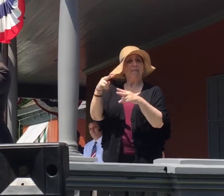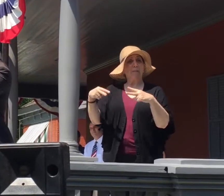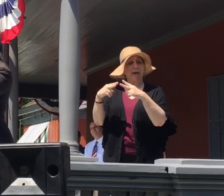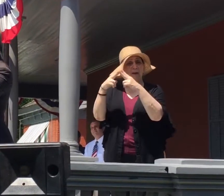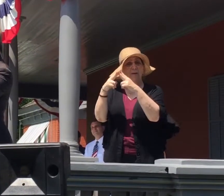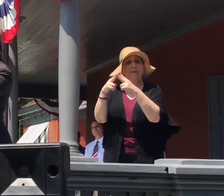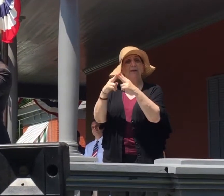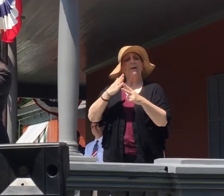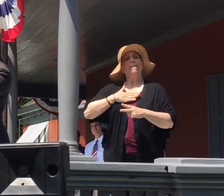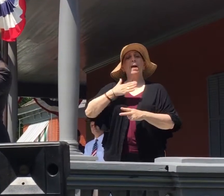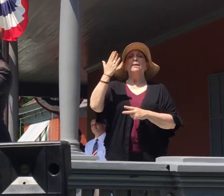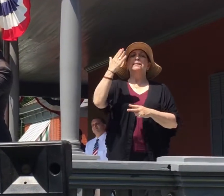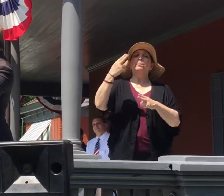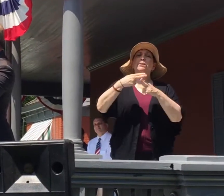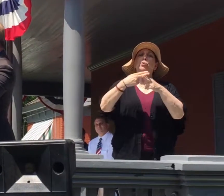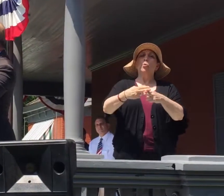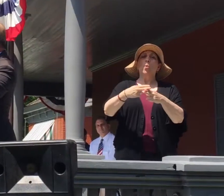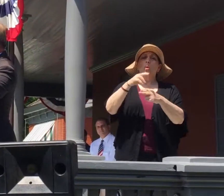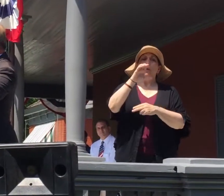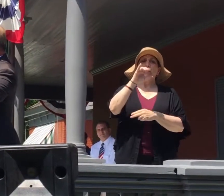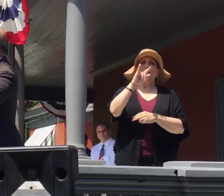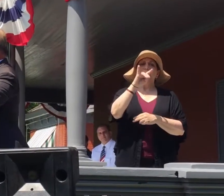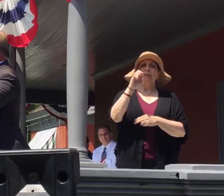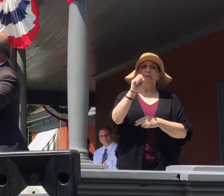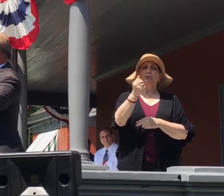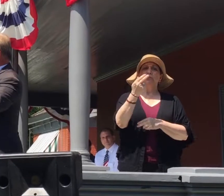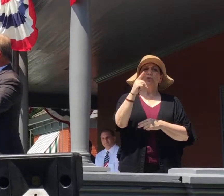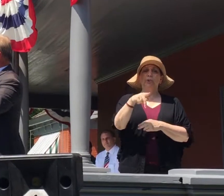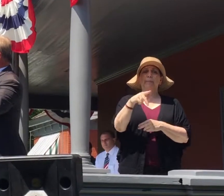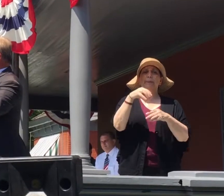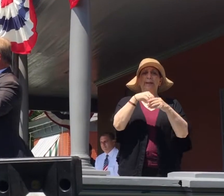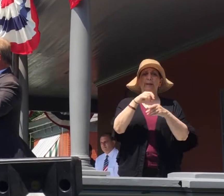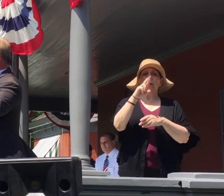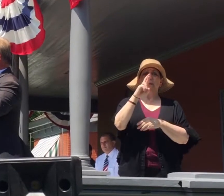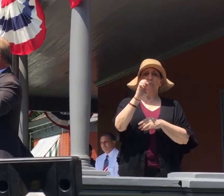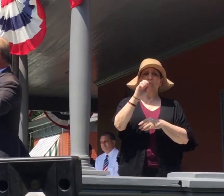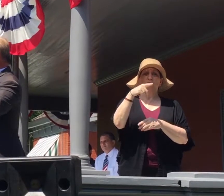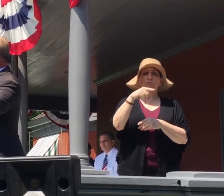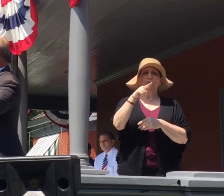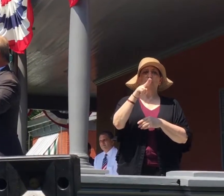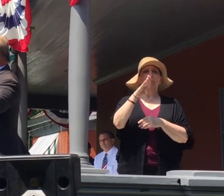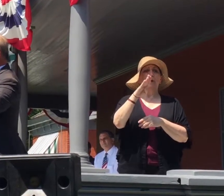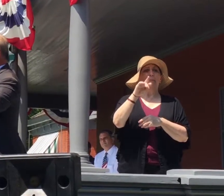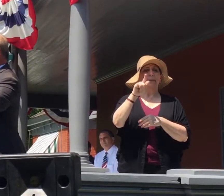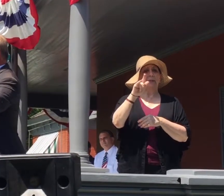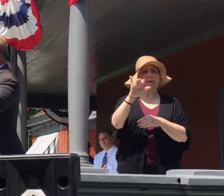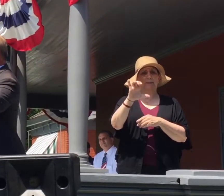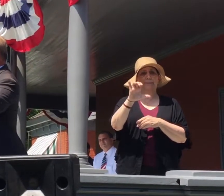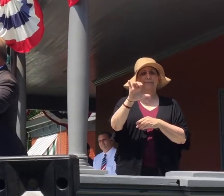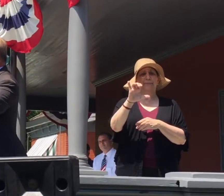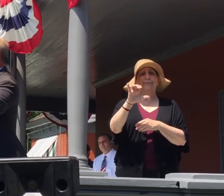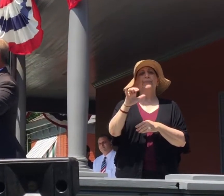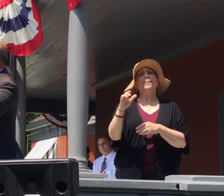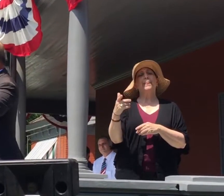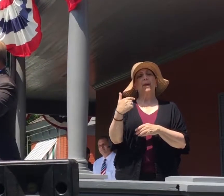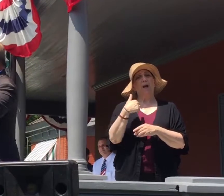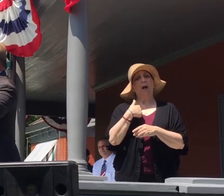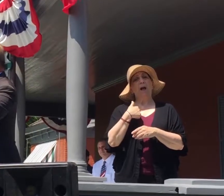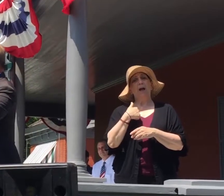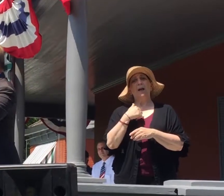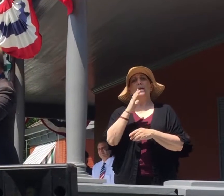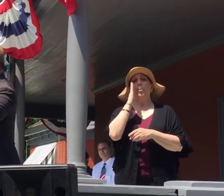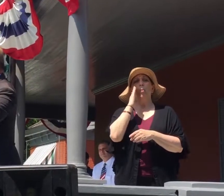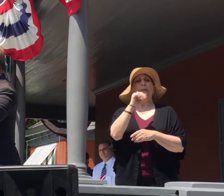Paris. The speech is called Citizenship in a Republic. And Ranger Furman is greatly delighted to know